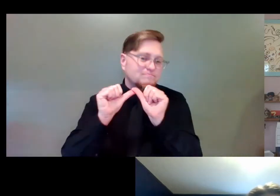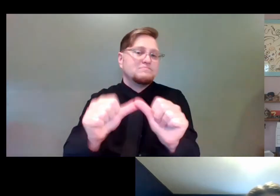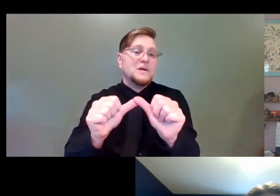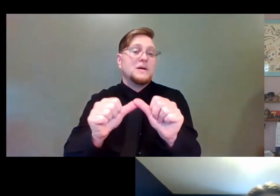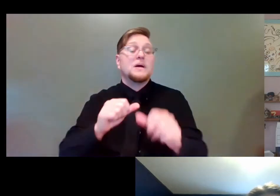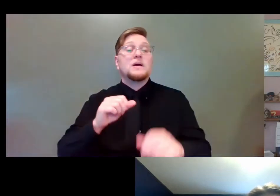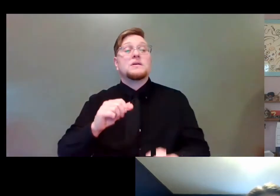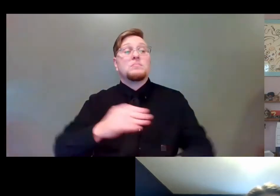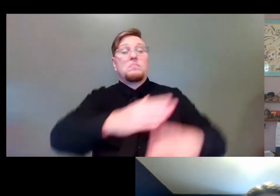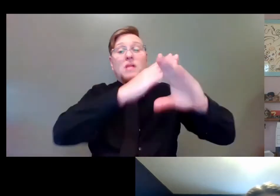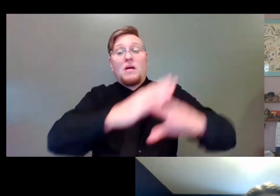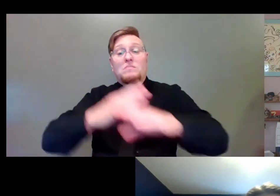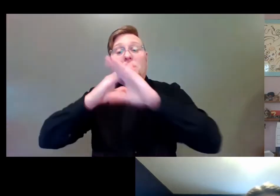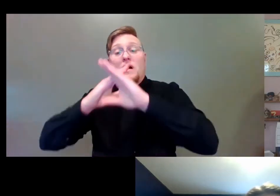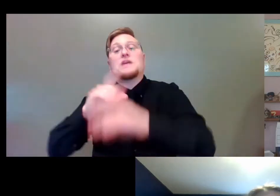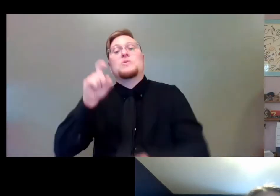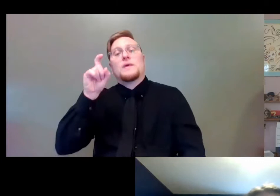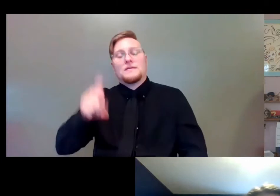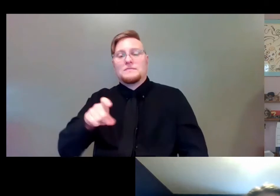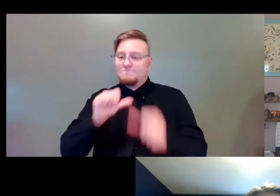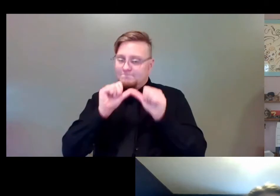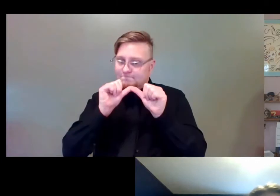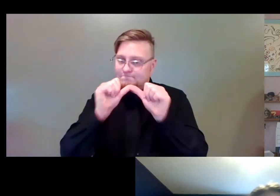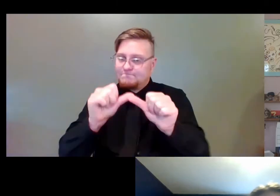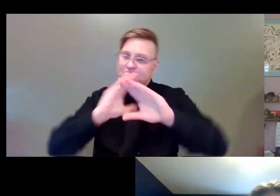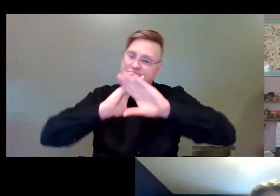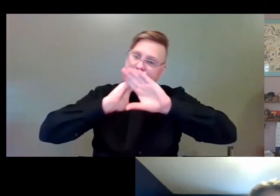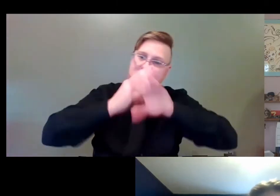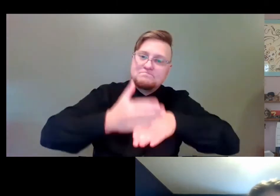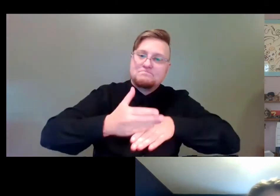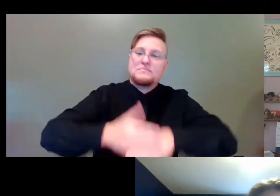up roadblocks, and there will be roadblocks.